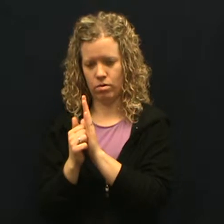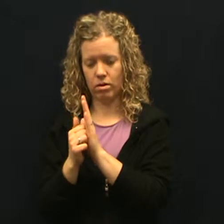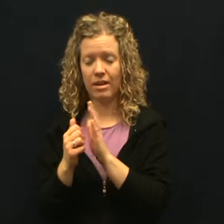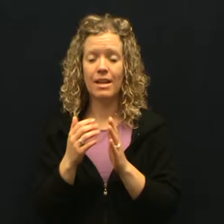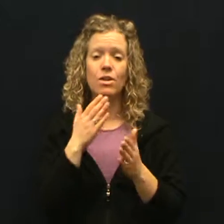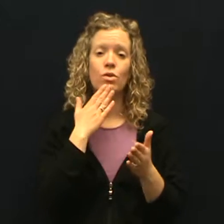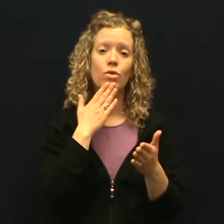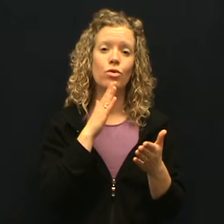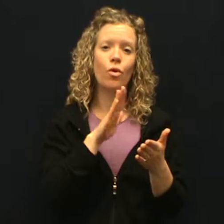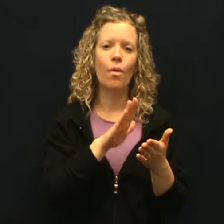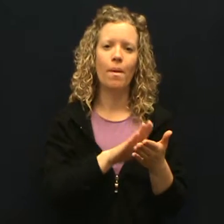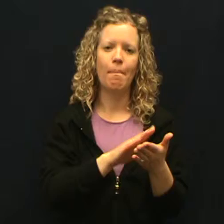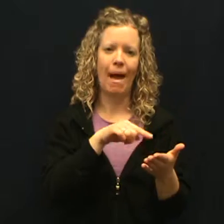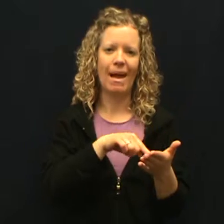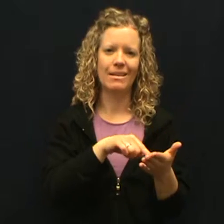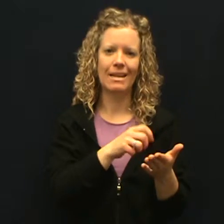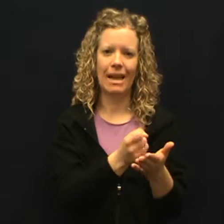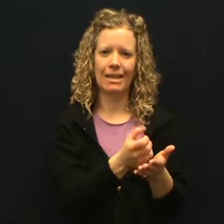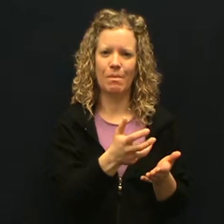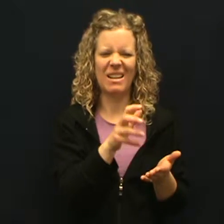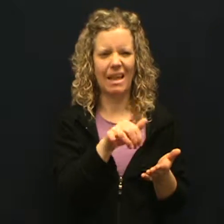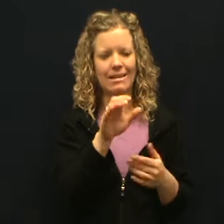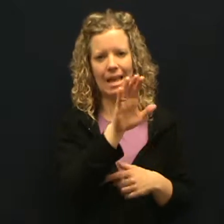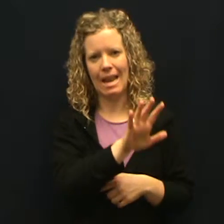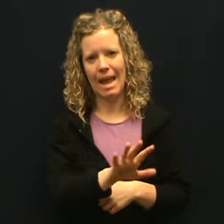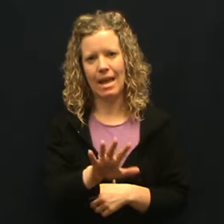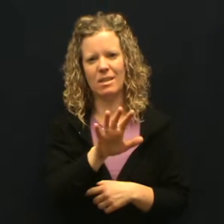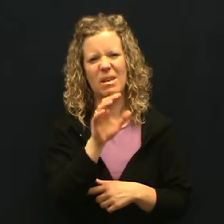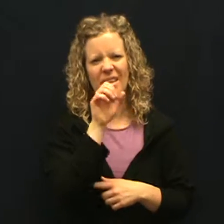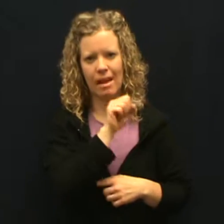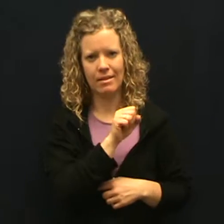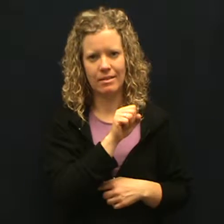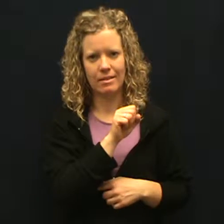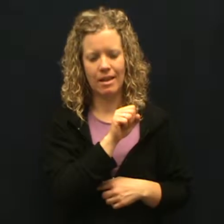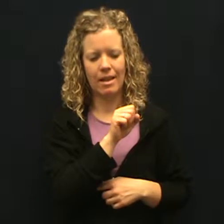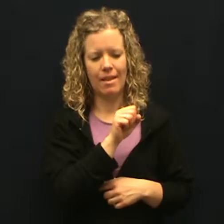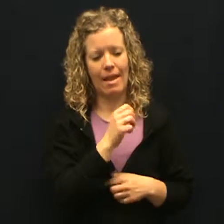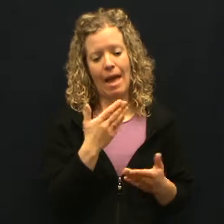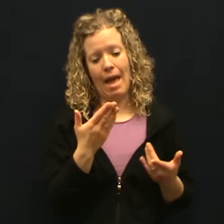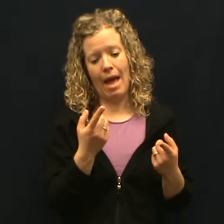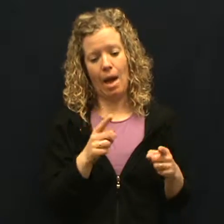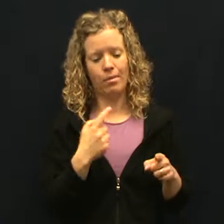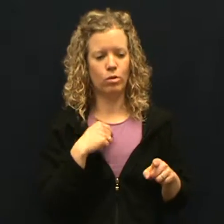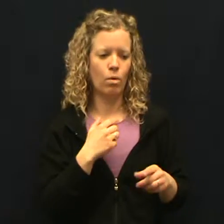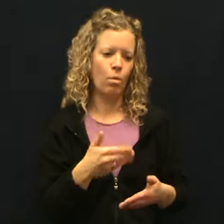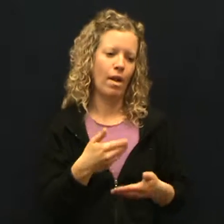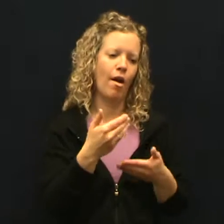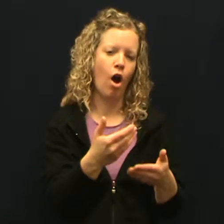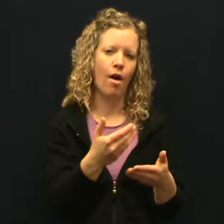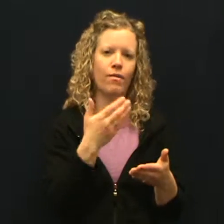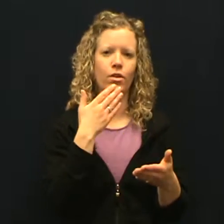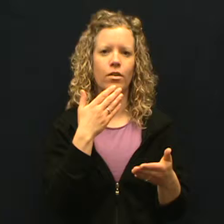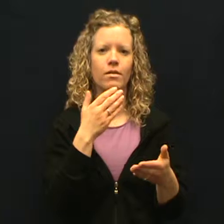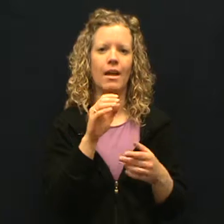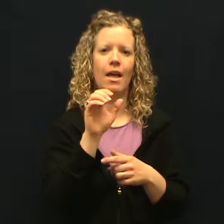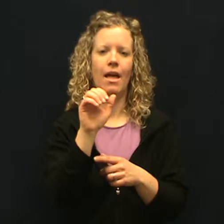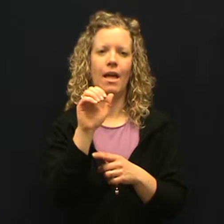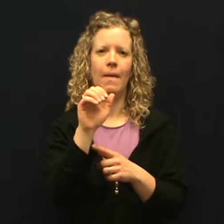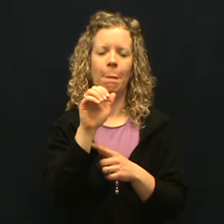an estimate of the bad debts we incurred by making sales on credit that month. The allowance is